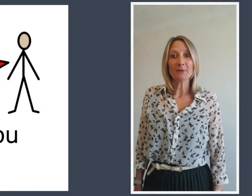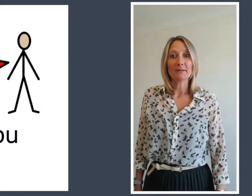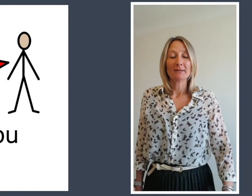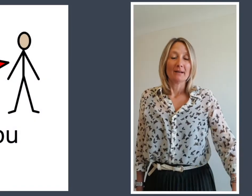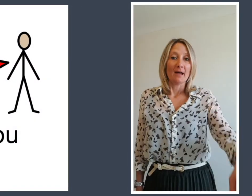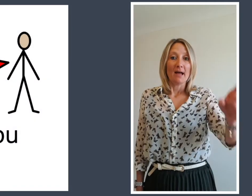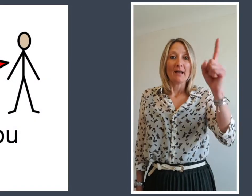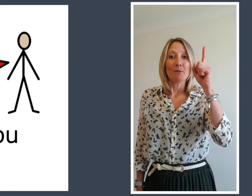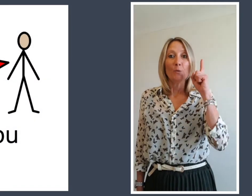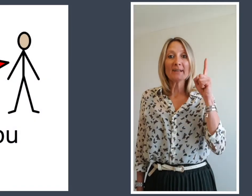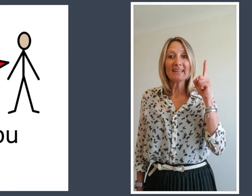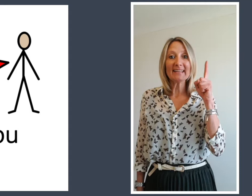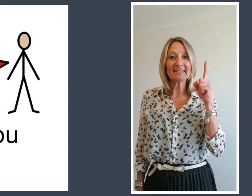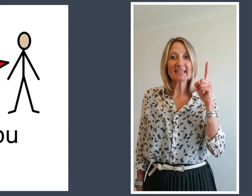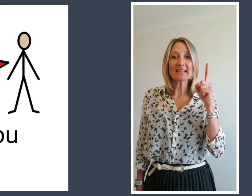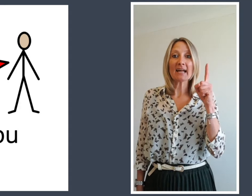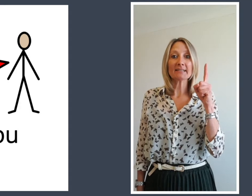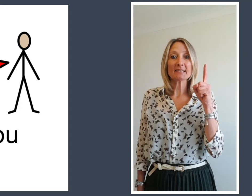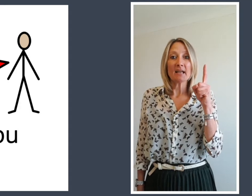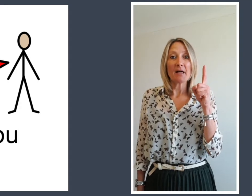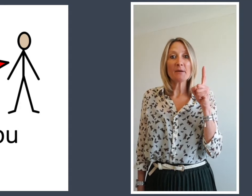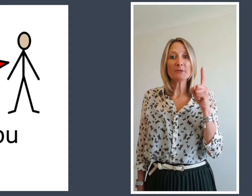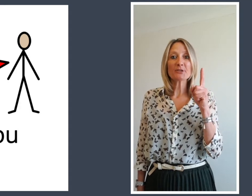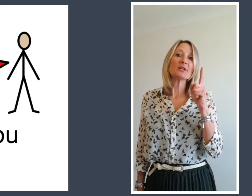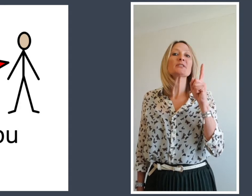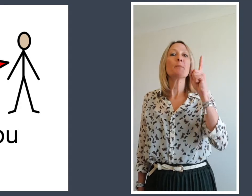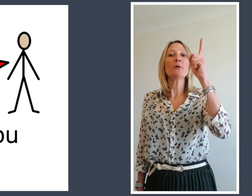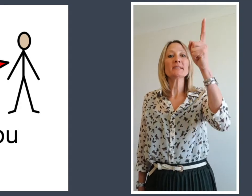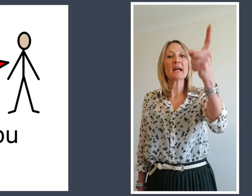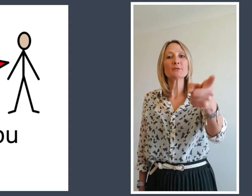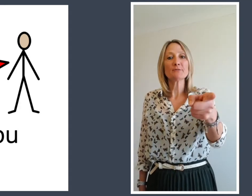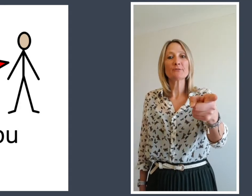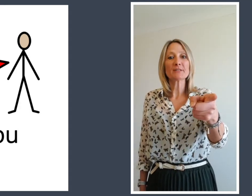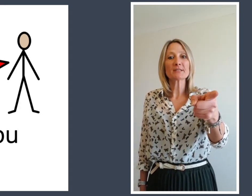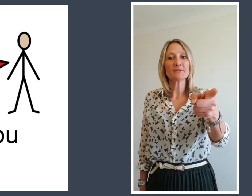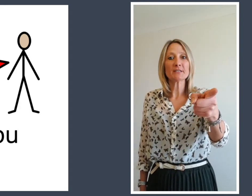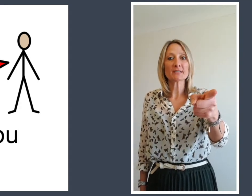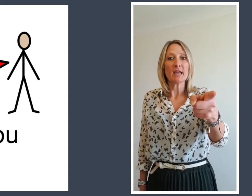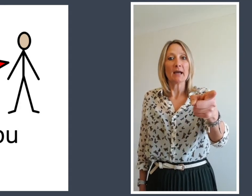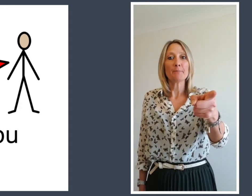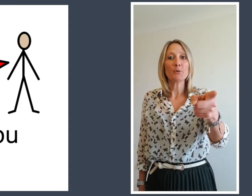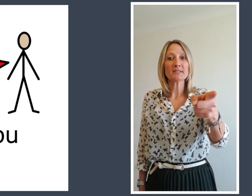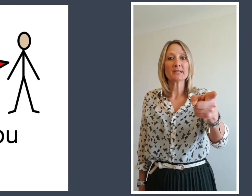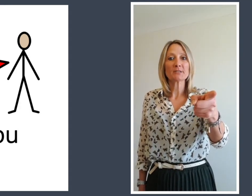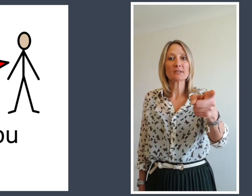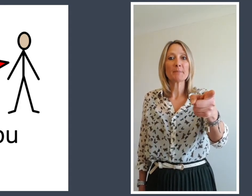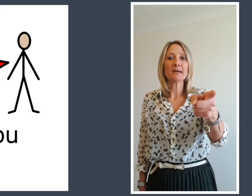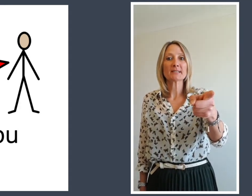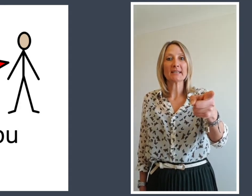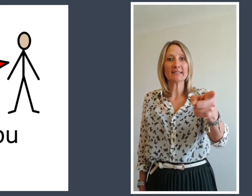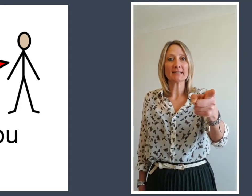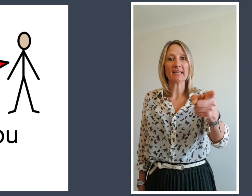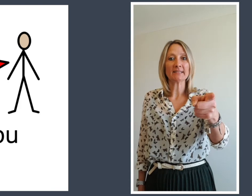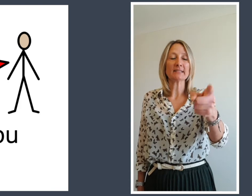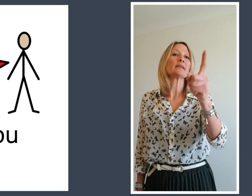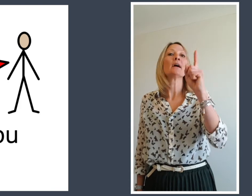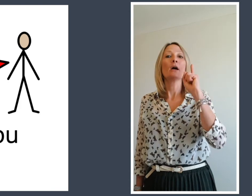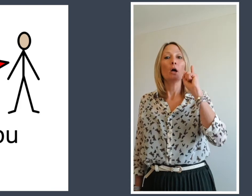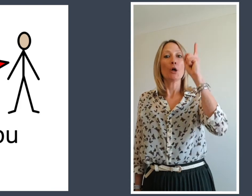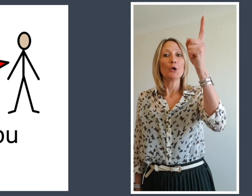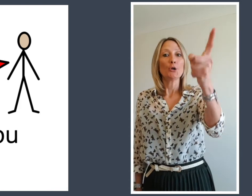You. Working index hand, and then we're just going to point out in front of us and pointing to the person